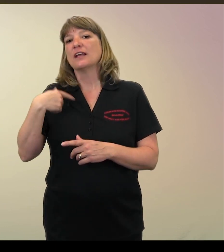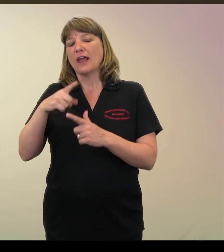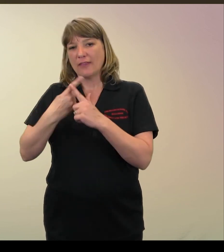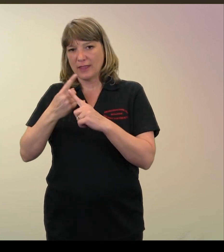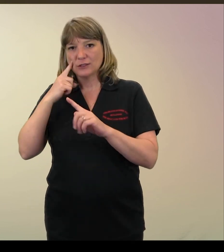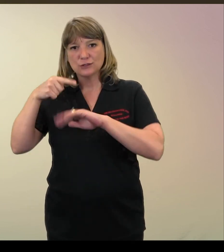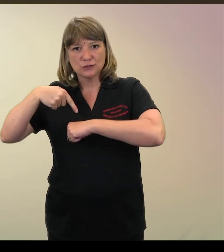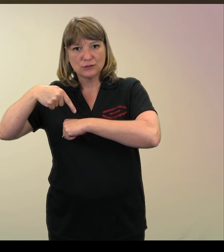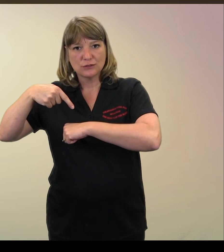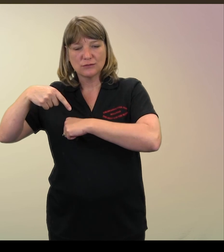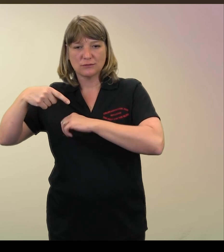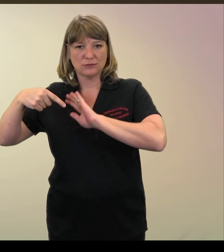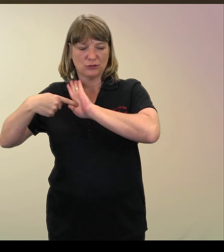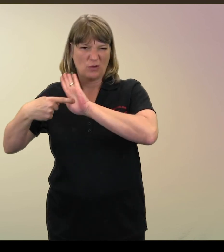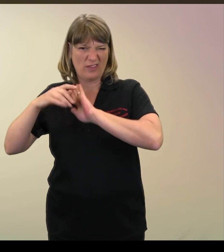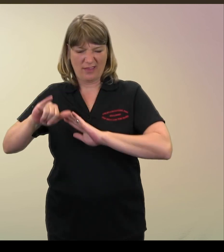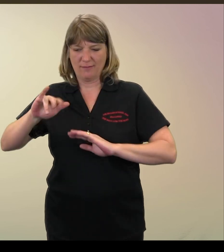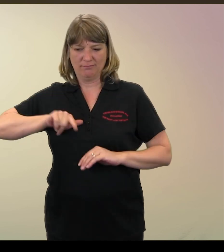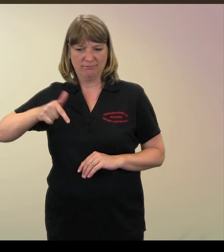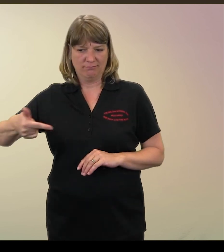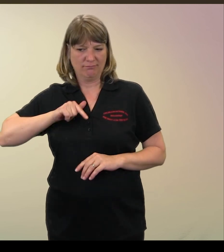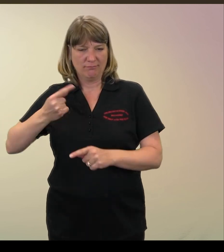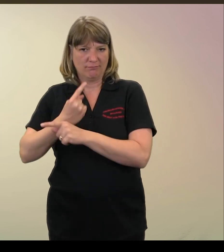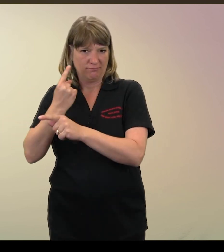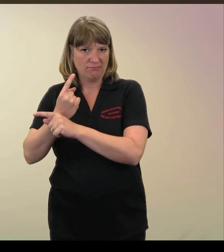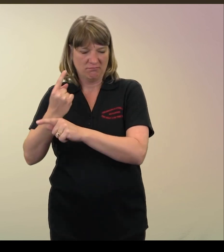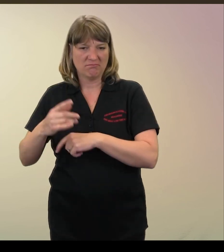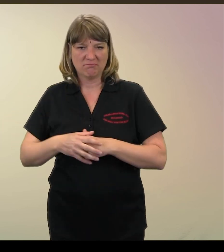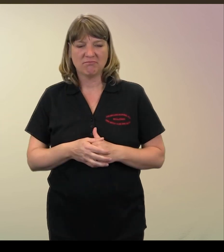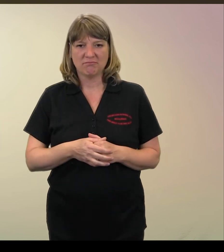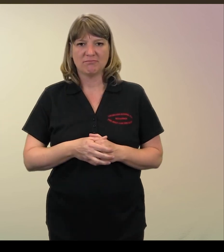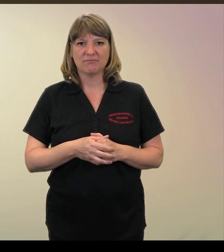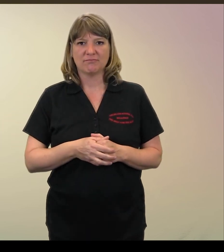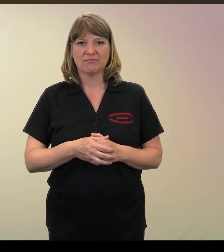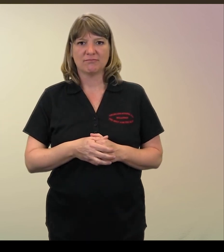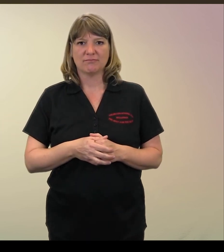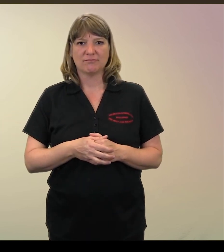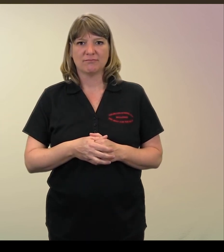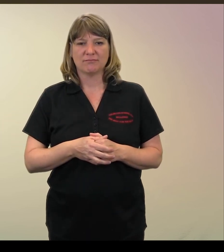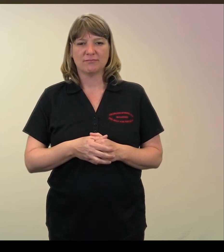wave, again reflecting that difficulty with perspective taking, perhaps.